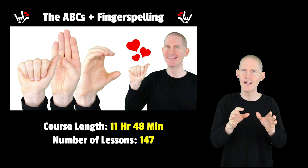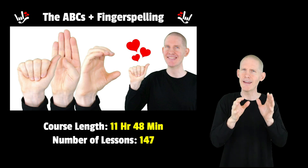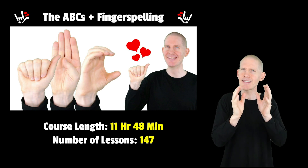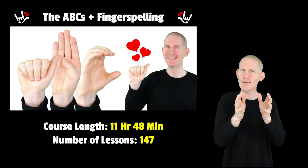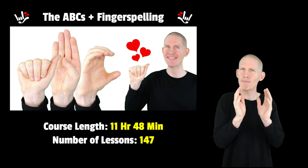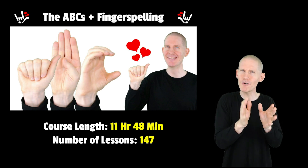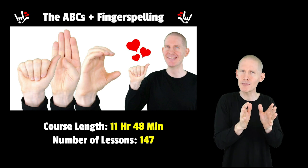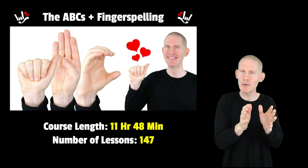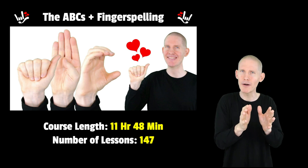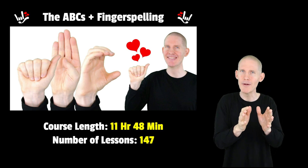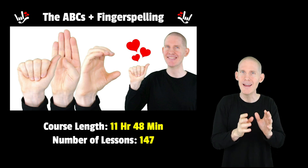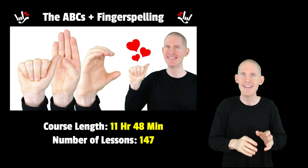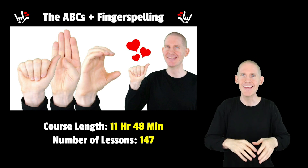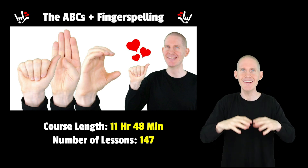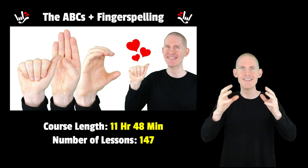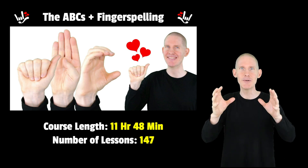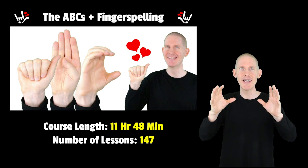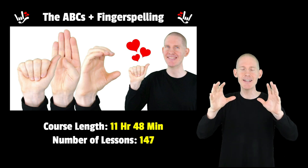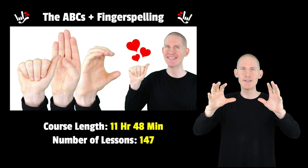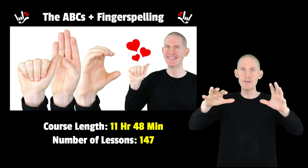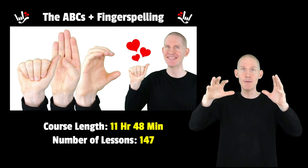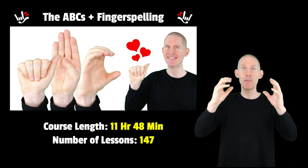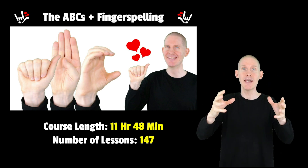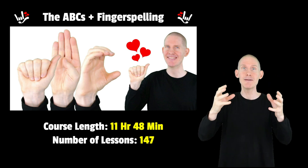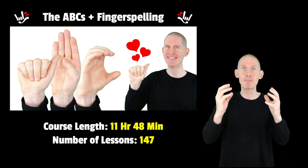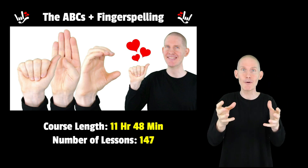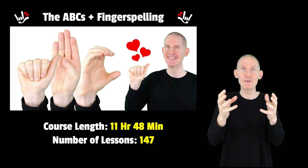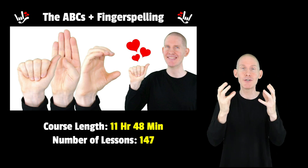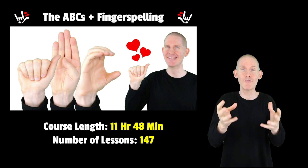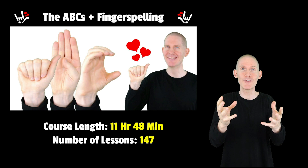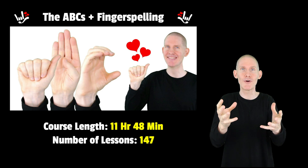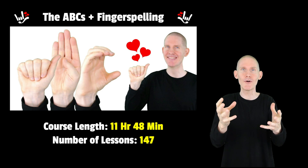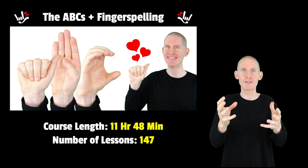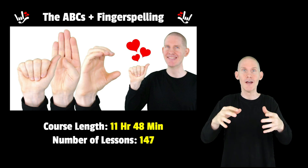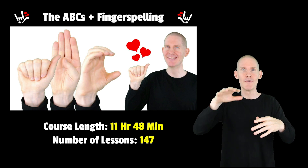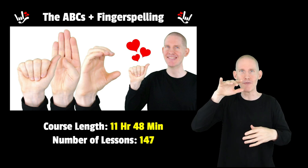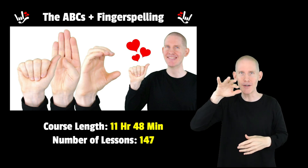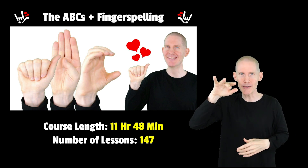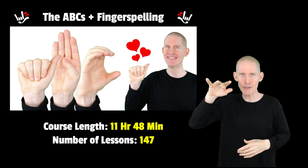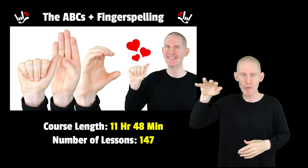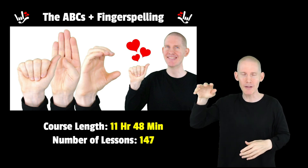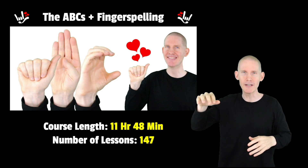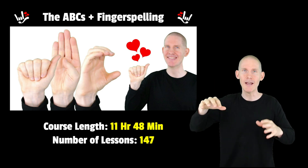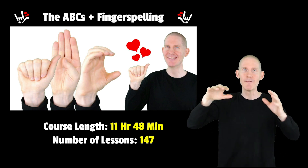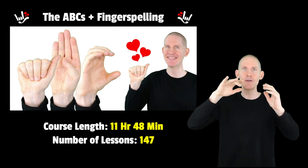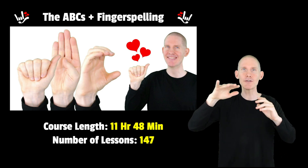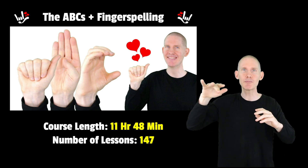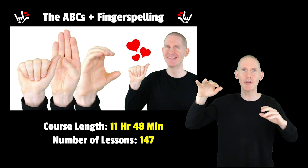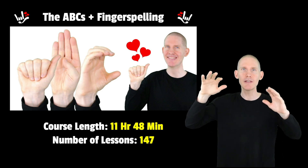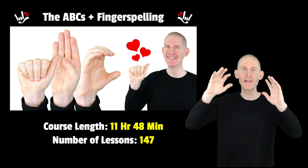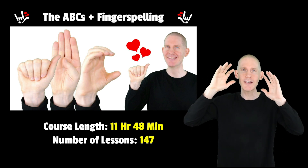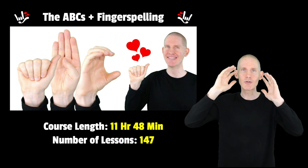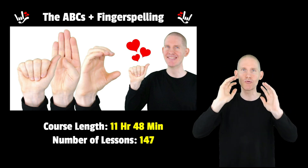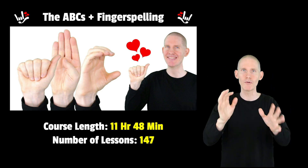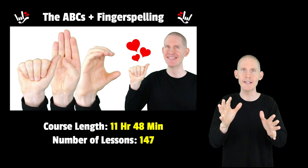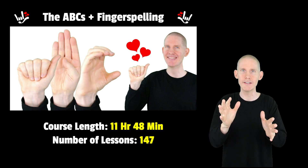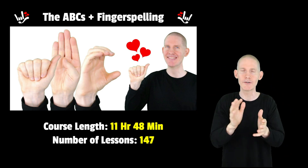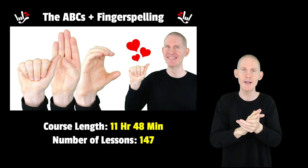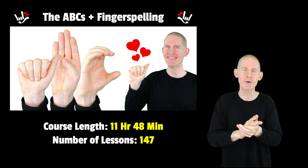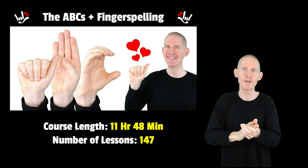That's the first part. Then we get into the main purpose of the course, fingerspelling. Fingerspelling like crazy, okay? We're going to